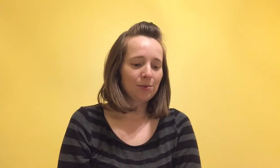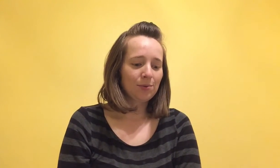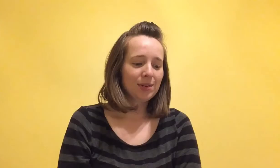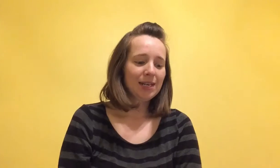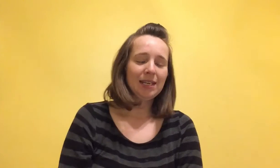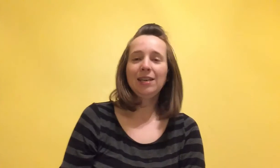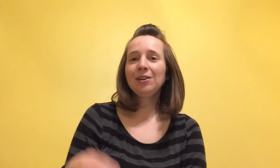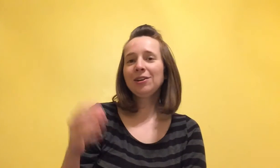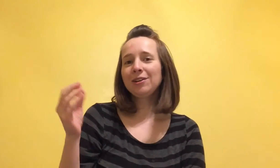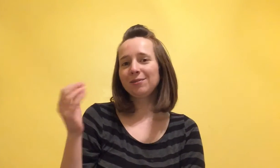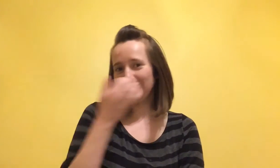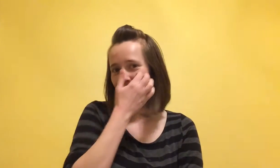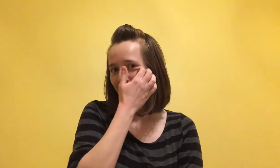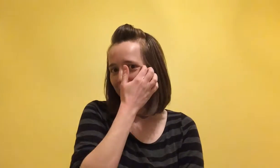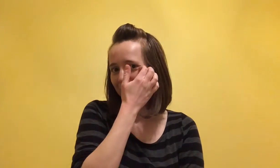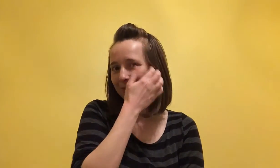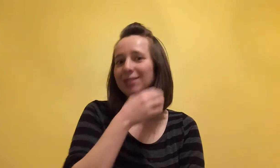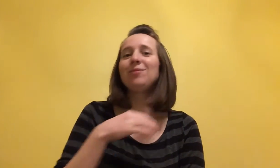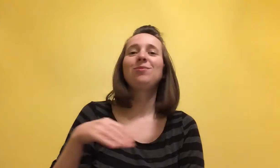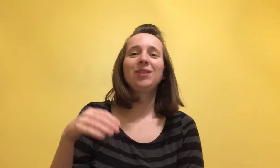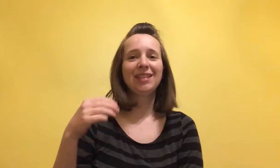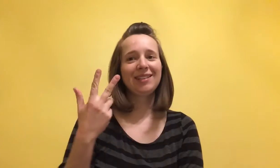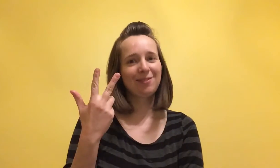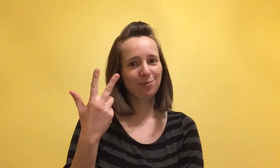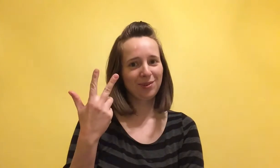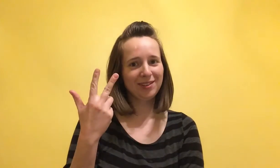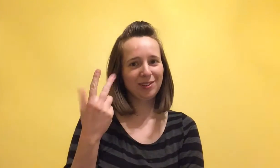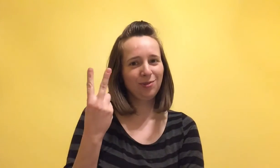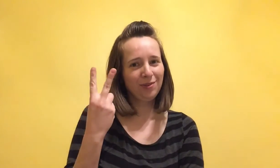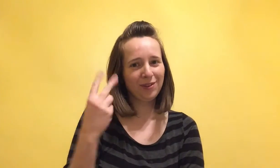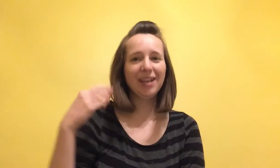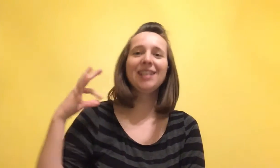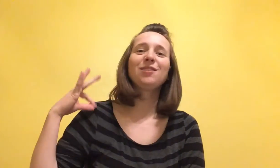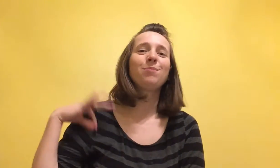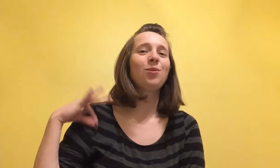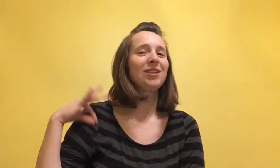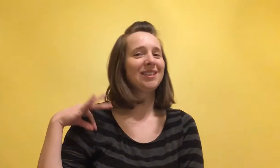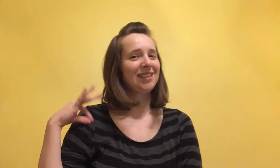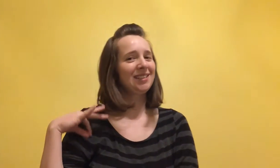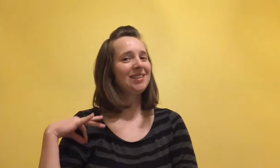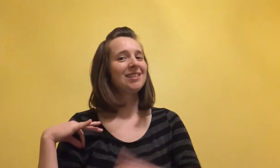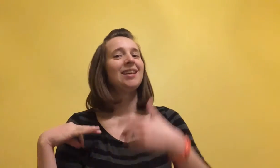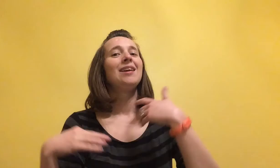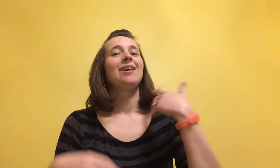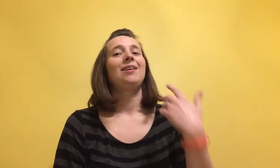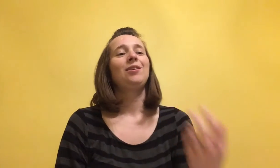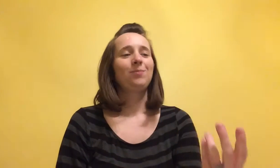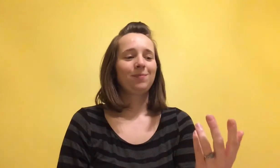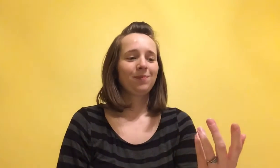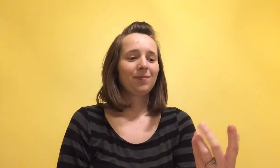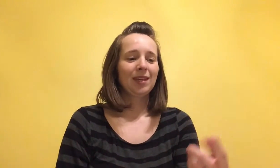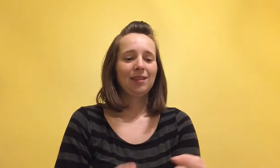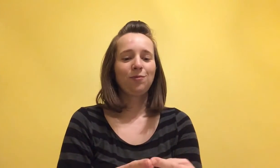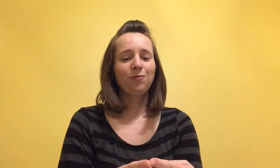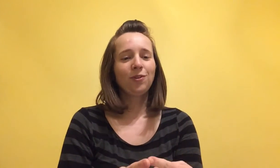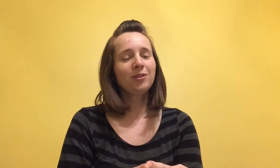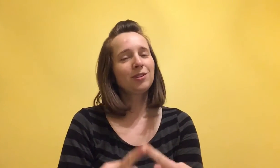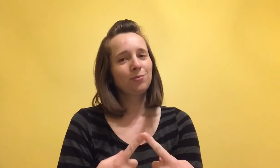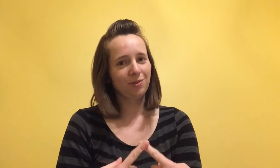So here we are going to we did two different kinds of bonuses. The first